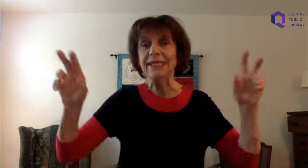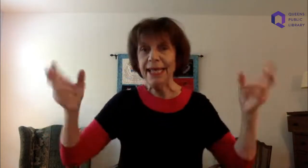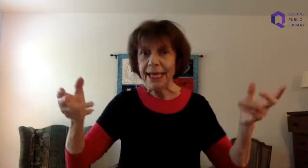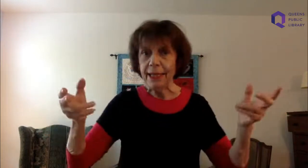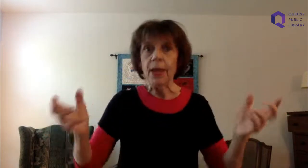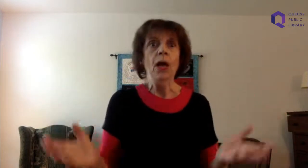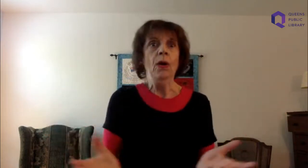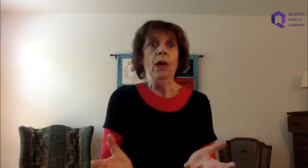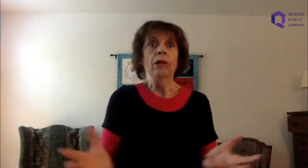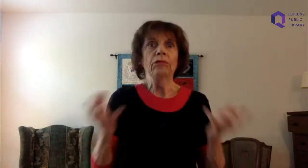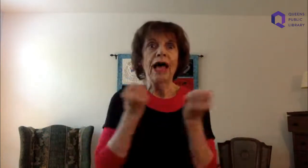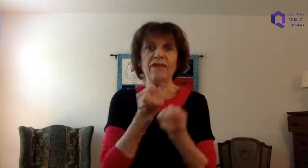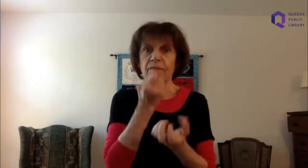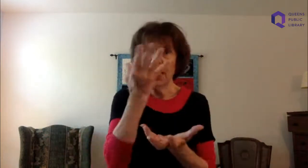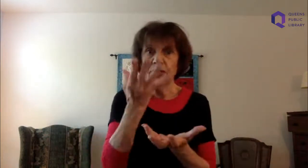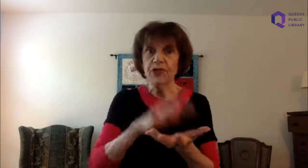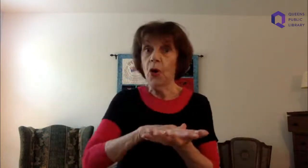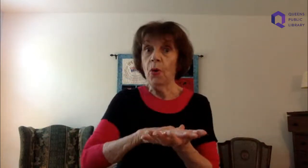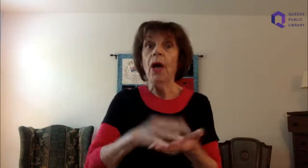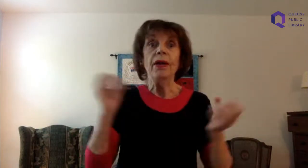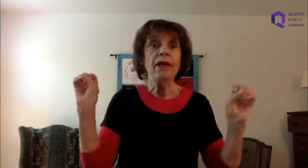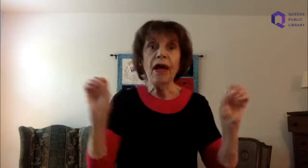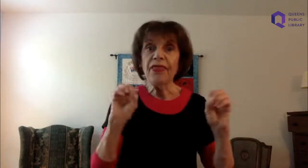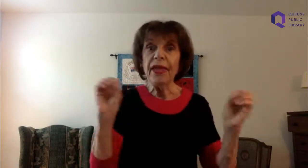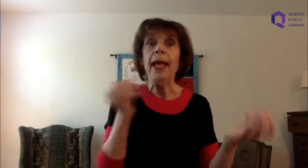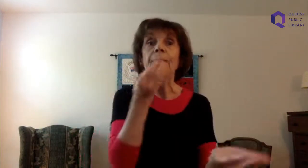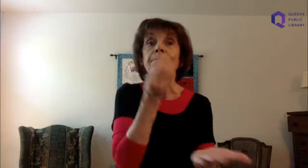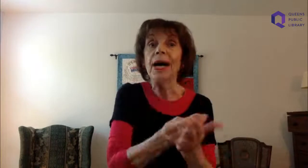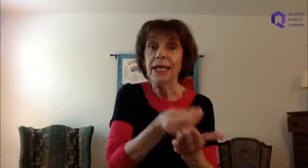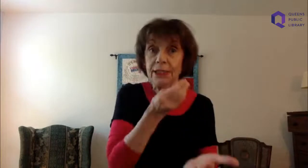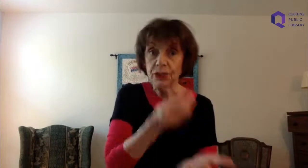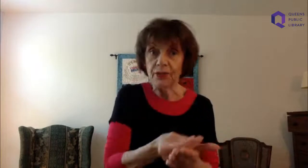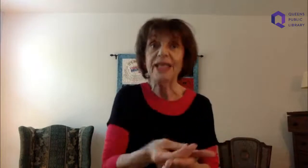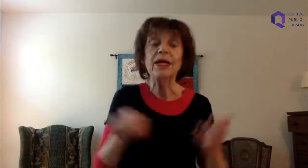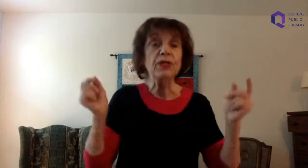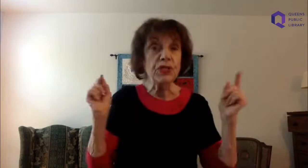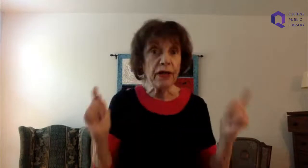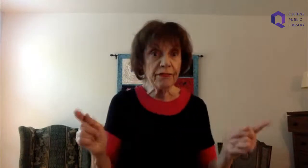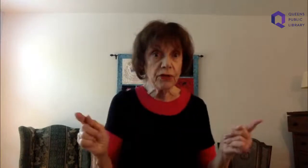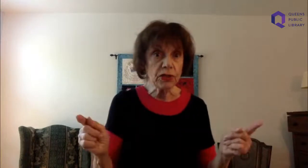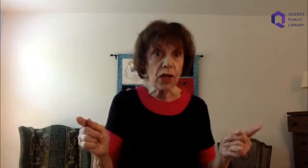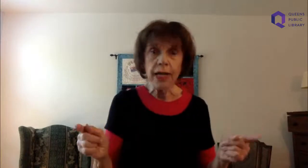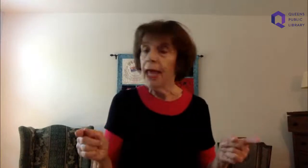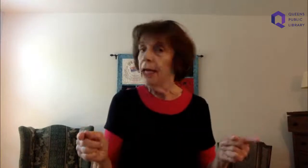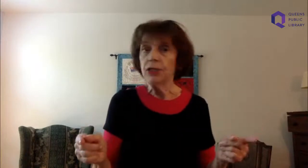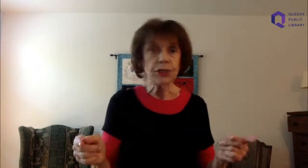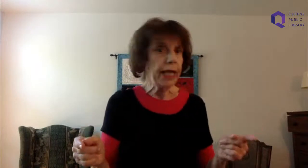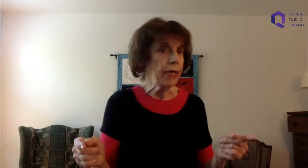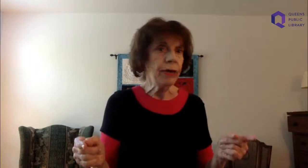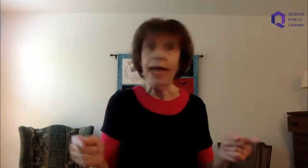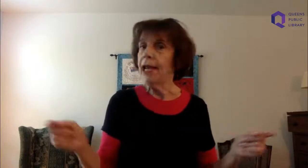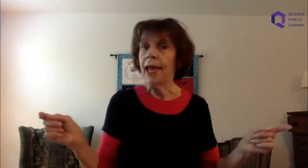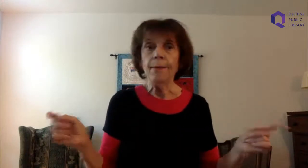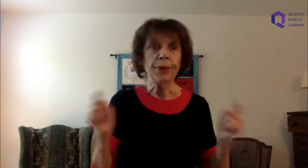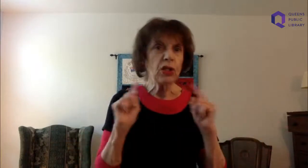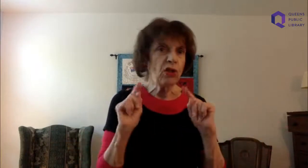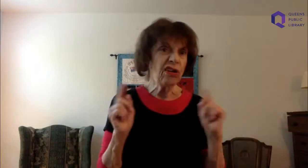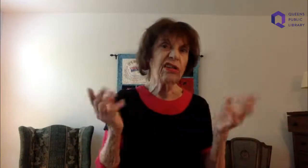an idiom, a lot of money. So nothing money. So that's how we signed the first one. Shake your head, but look a